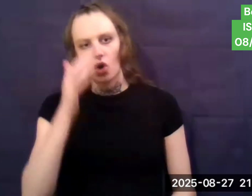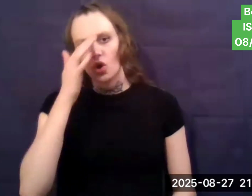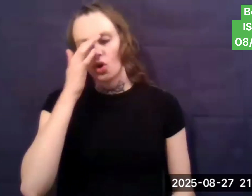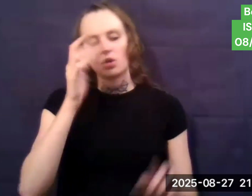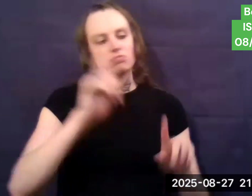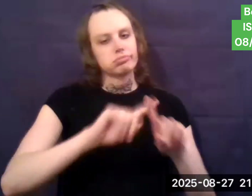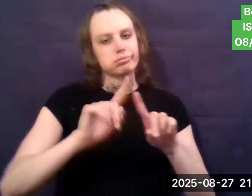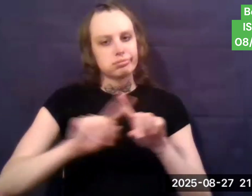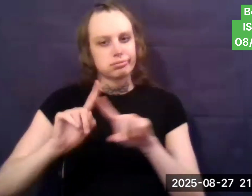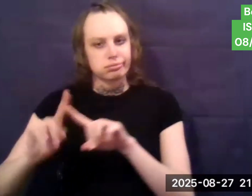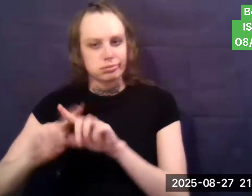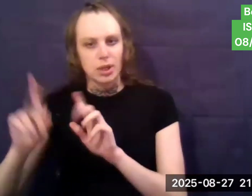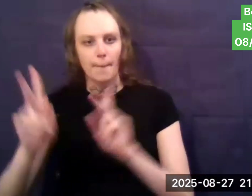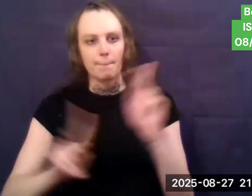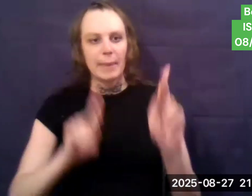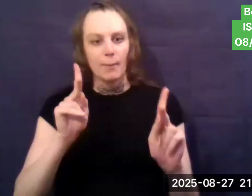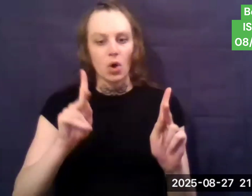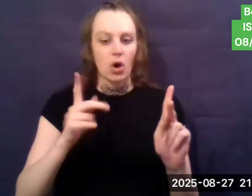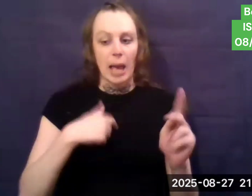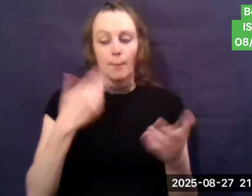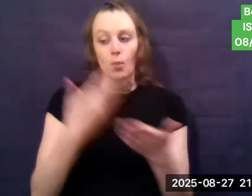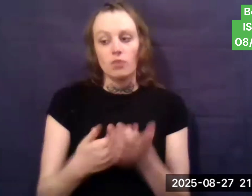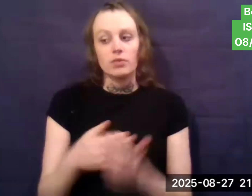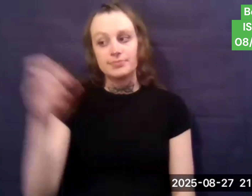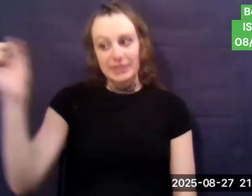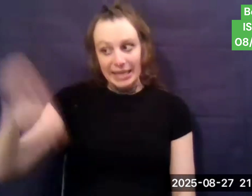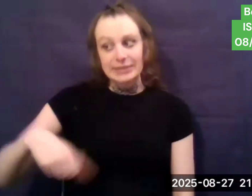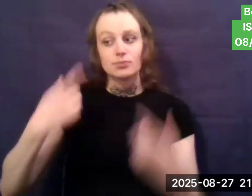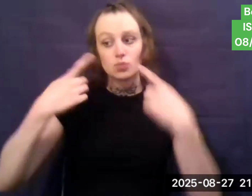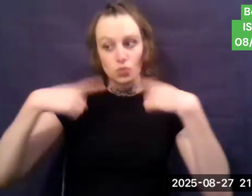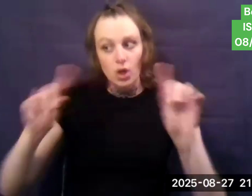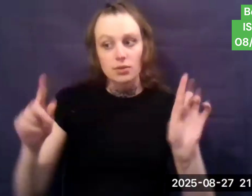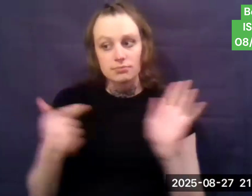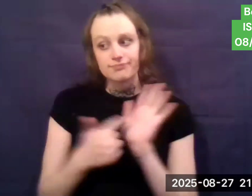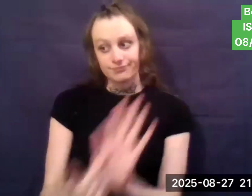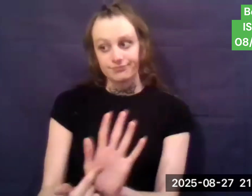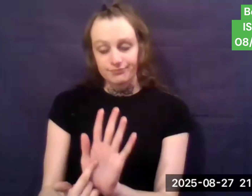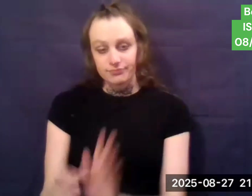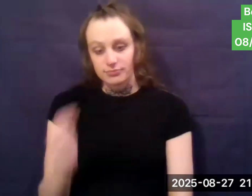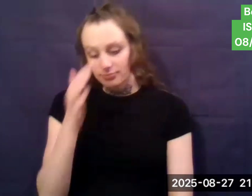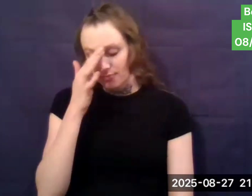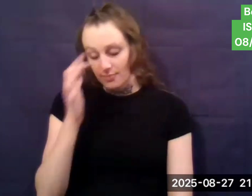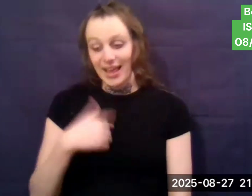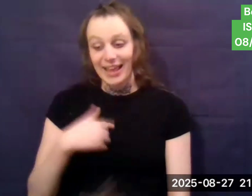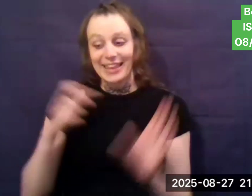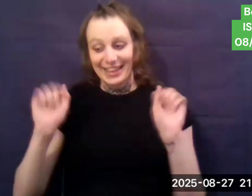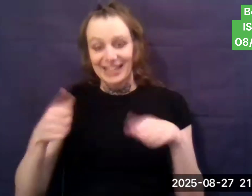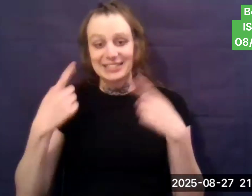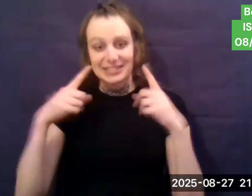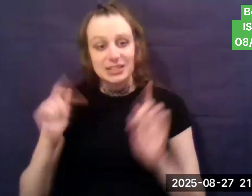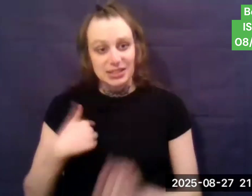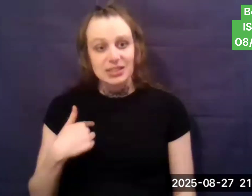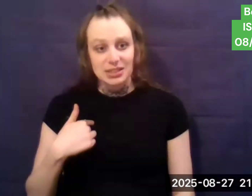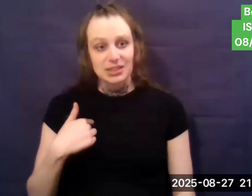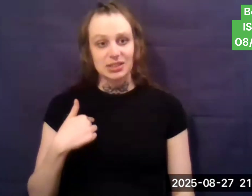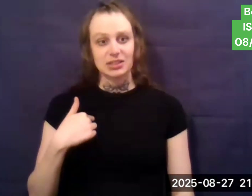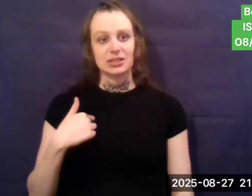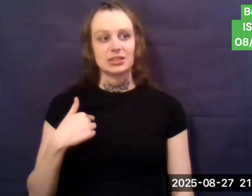that it does work, that I can do this, that and I can carry this message to other